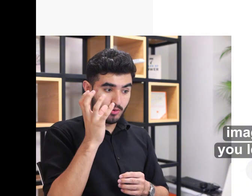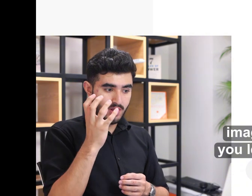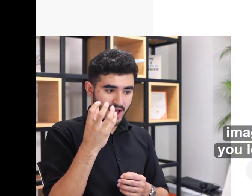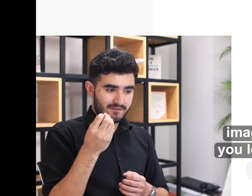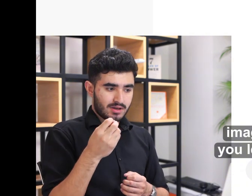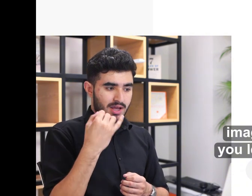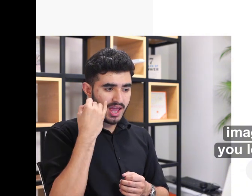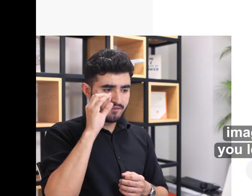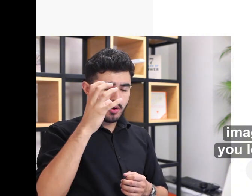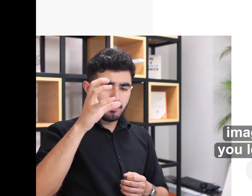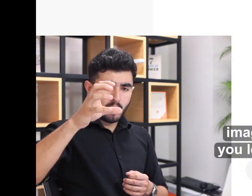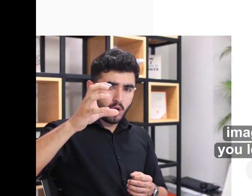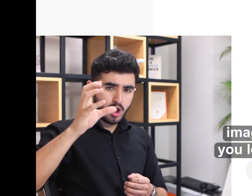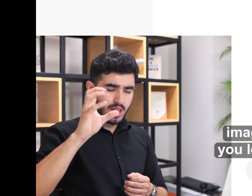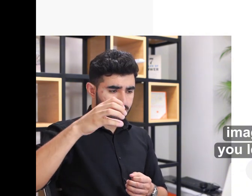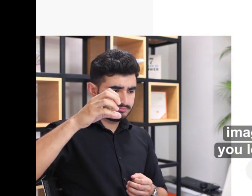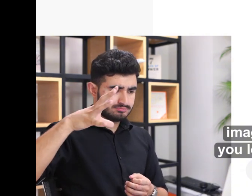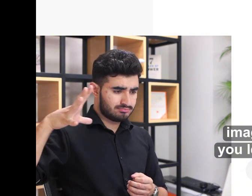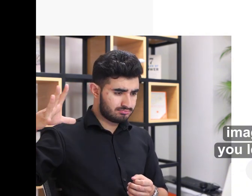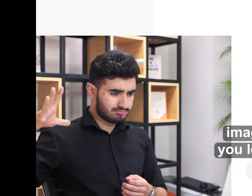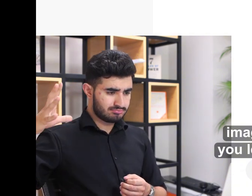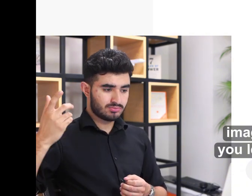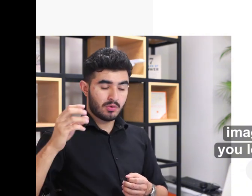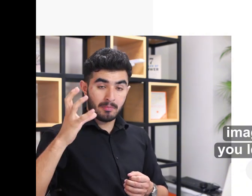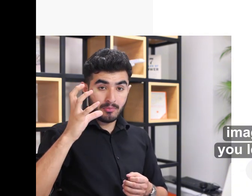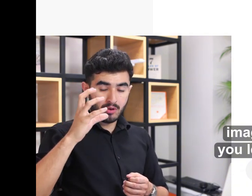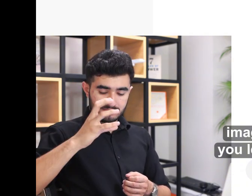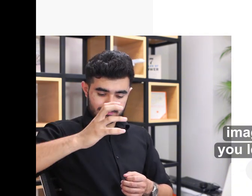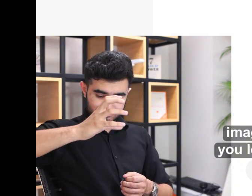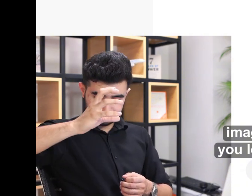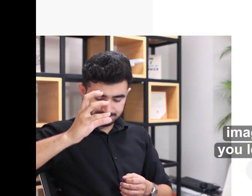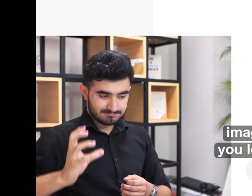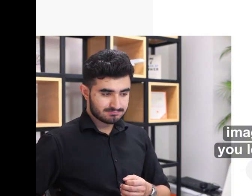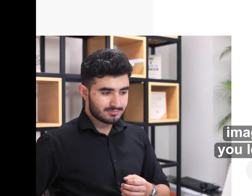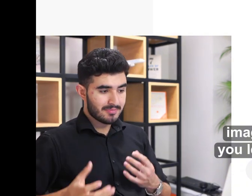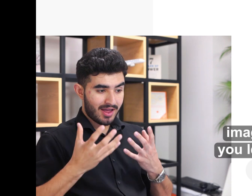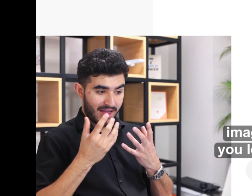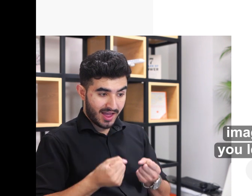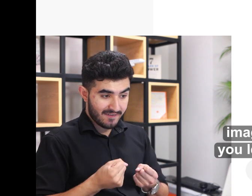Imagine you have a ball in your hand. If you let go of the ball, it falls to the ground.